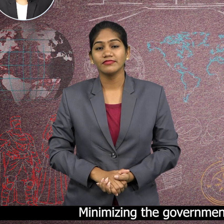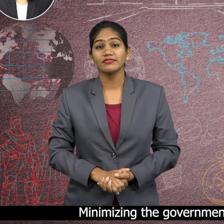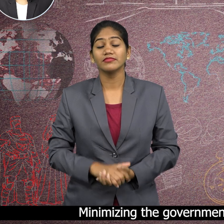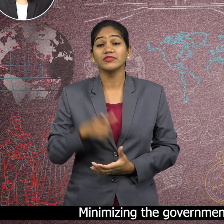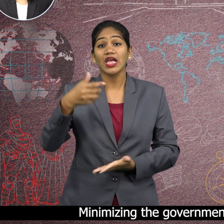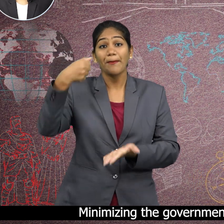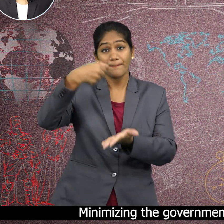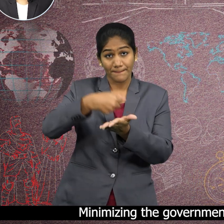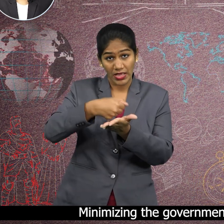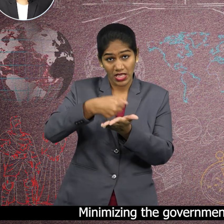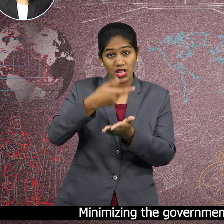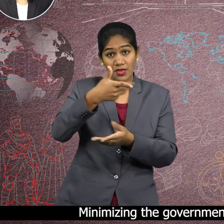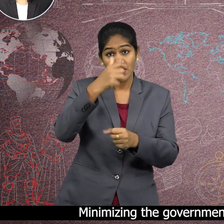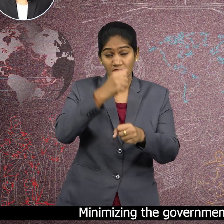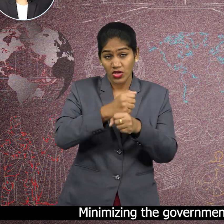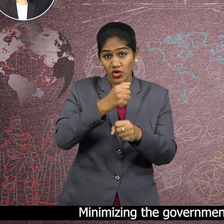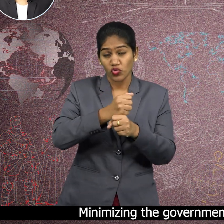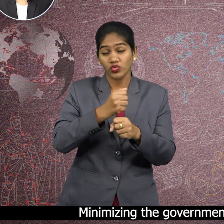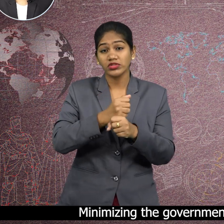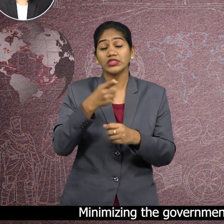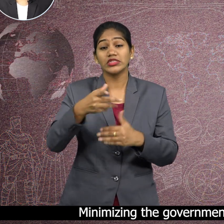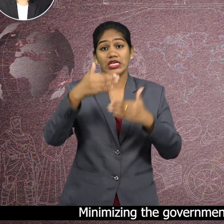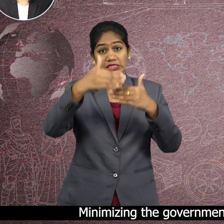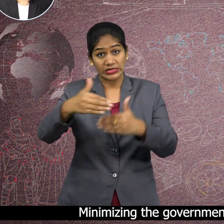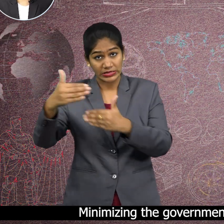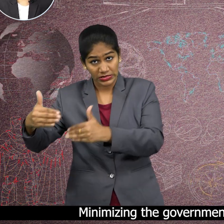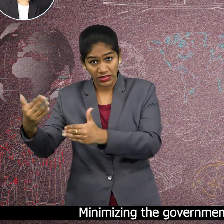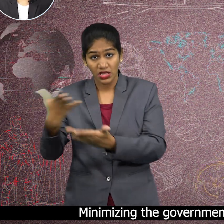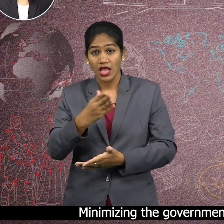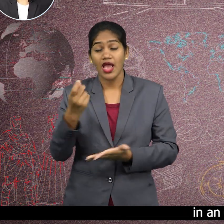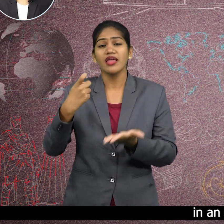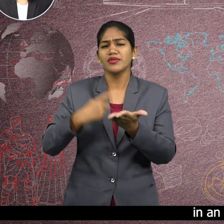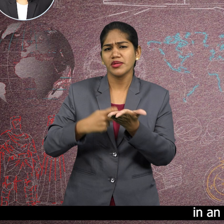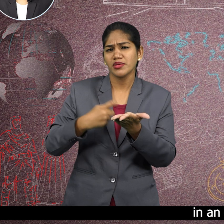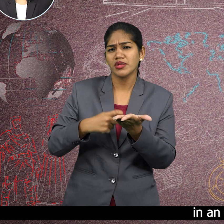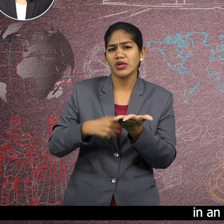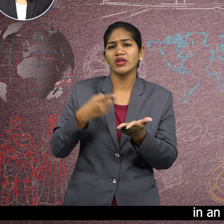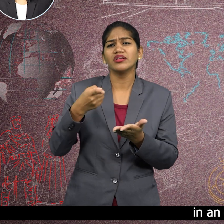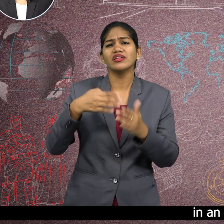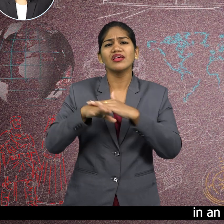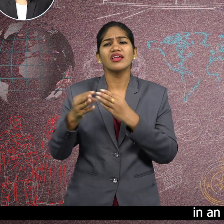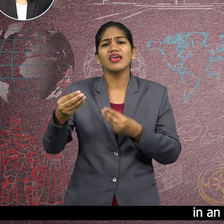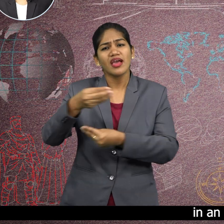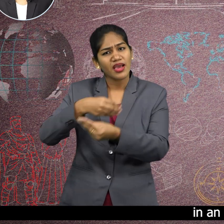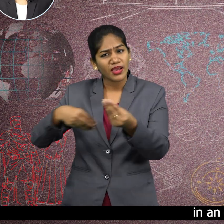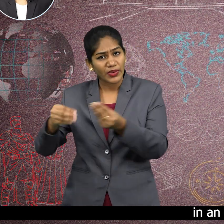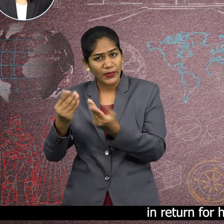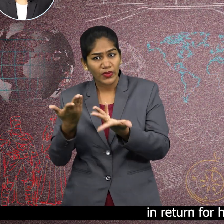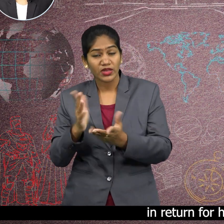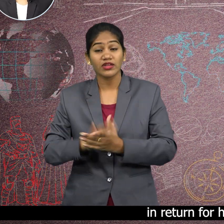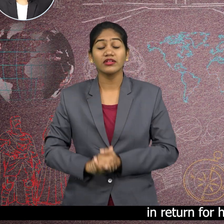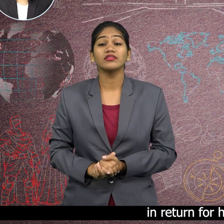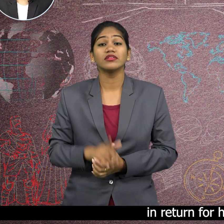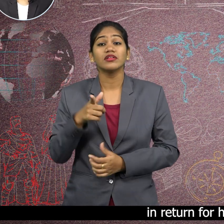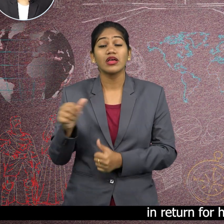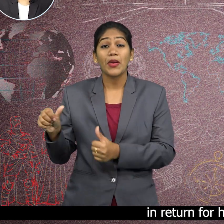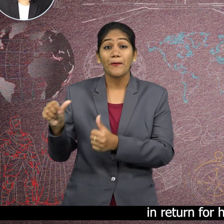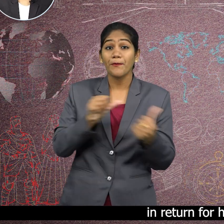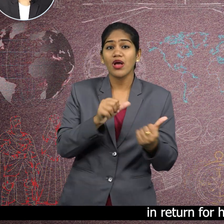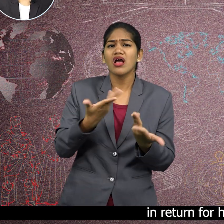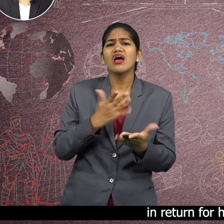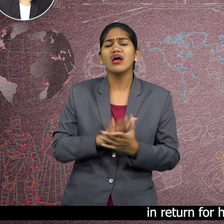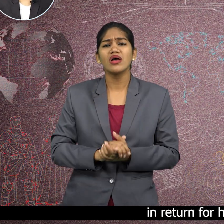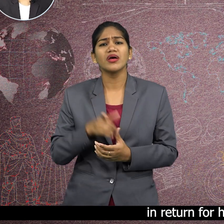minimizing the government's restrictions and regulations in an economy in return for